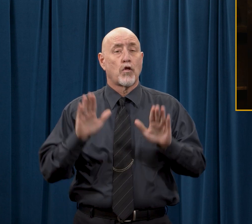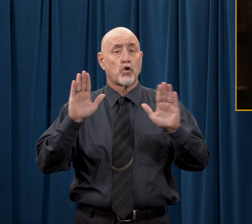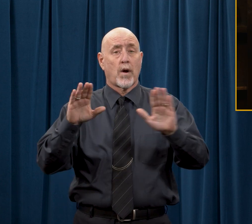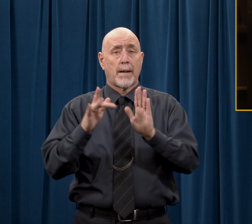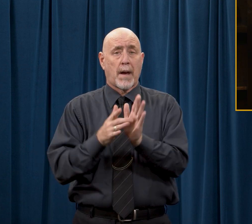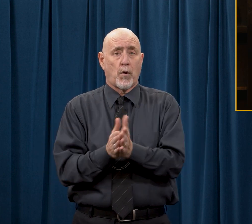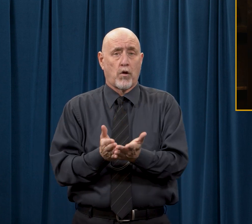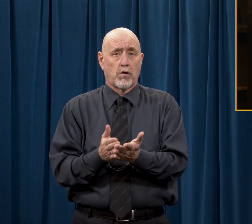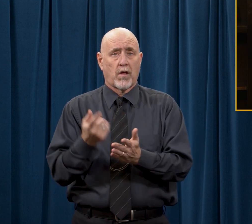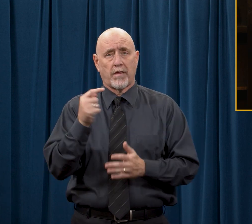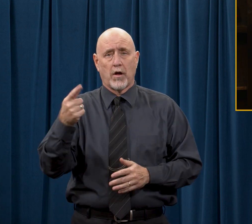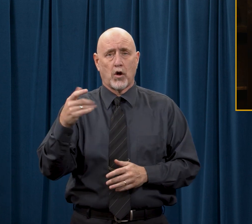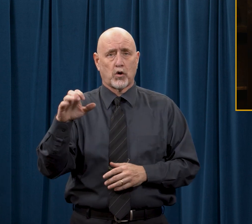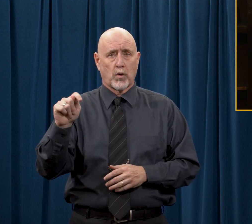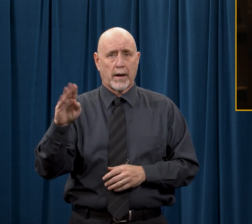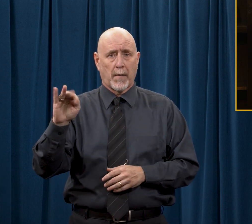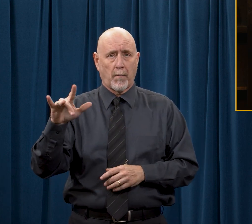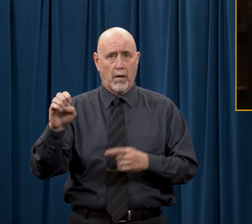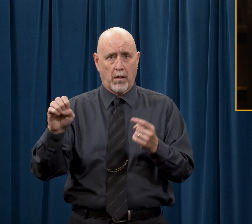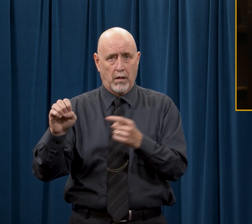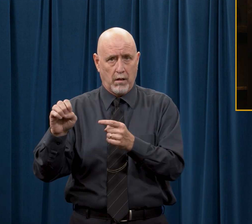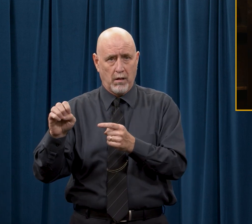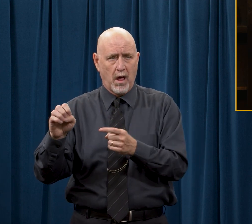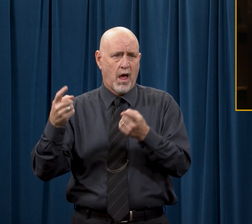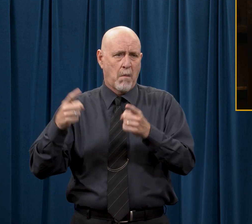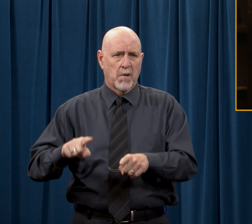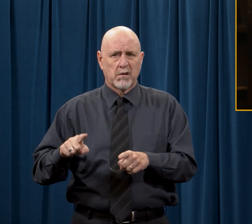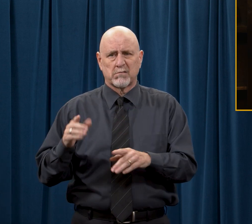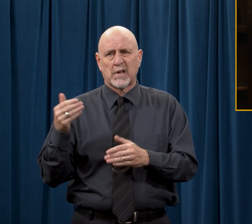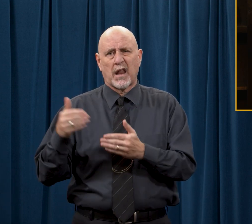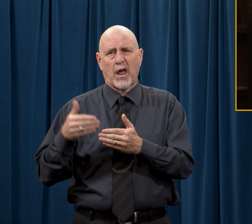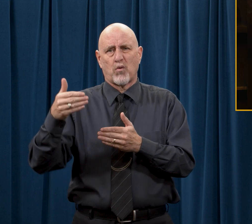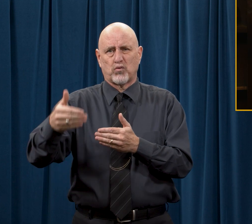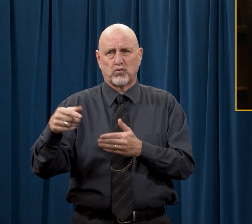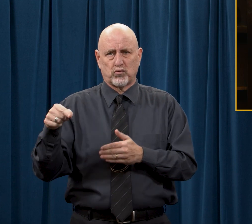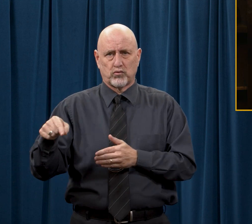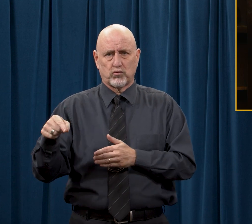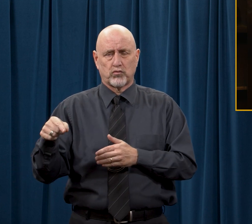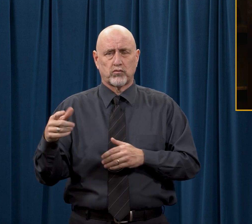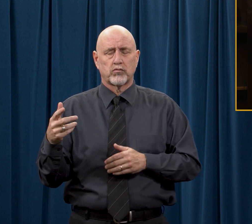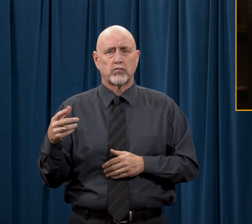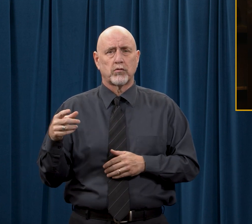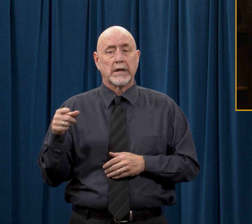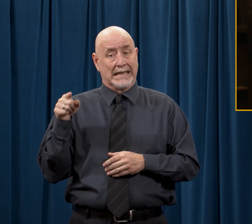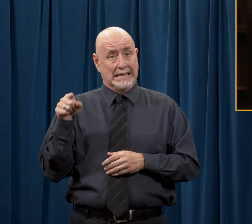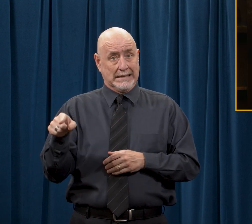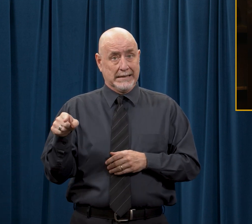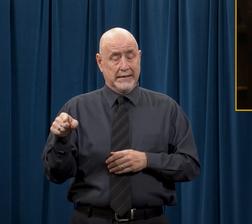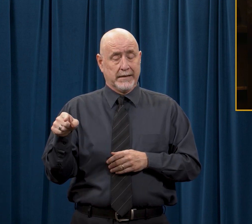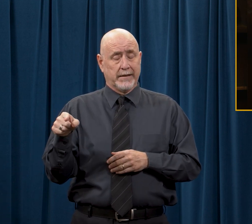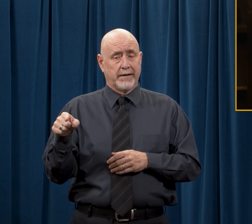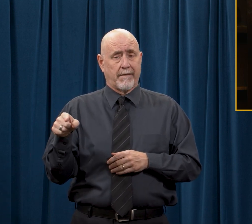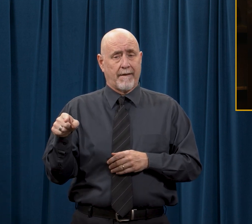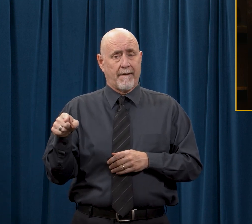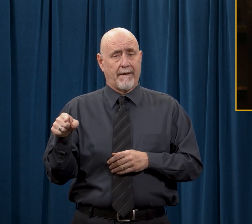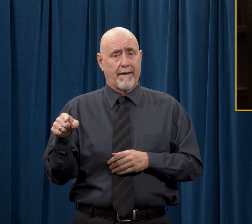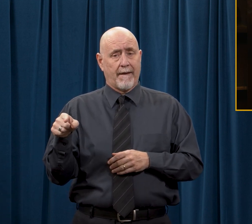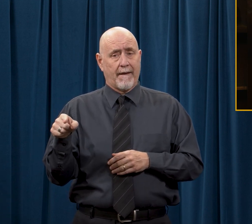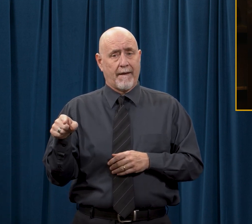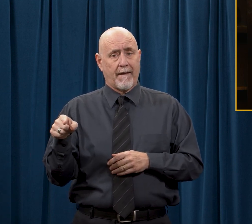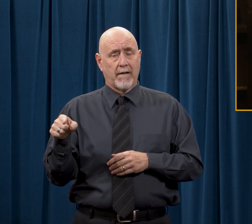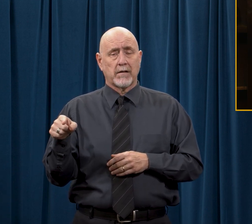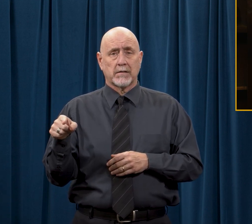The Great Bible, which was one that came along a little bit later, was one